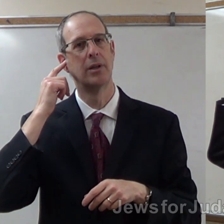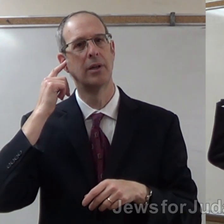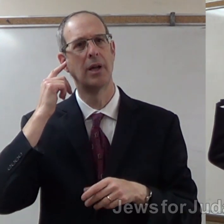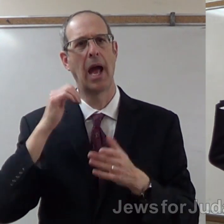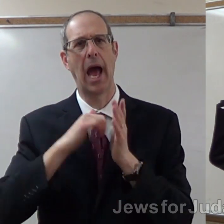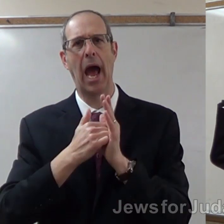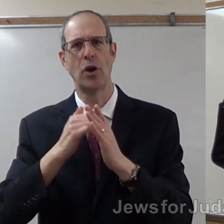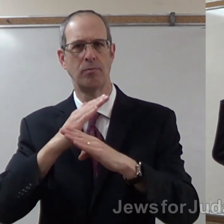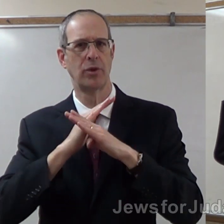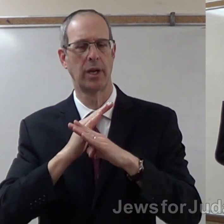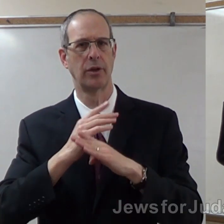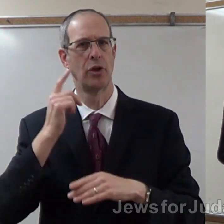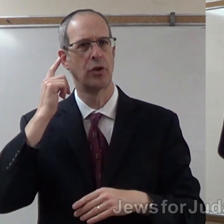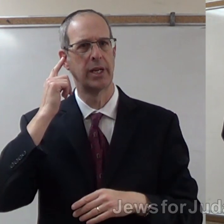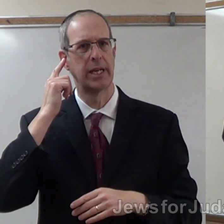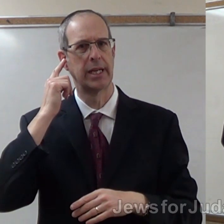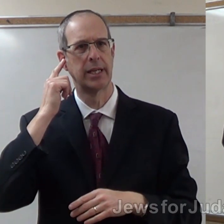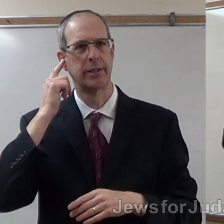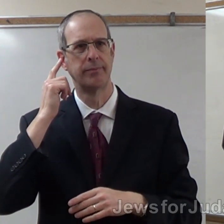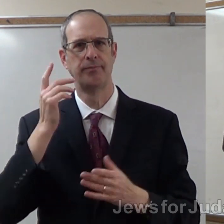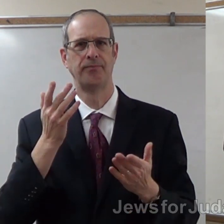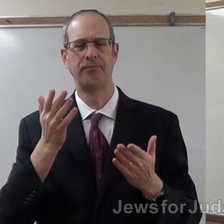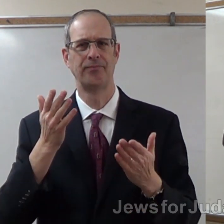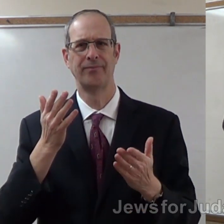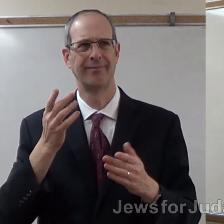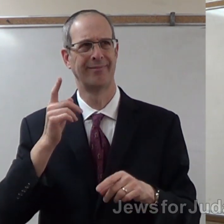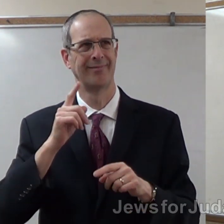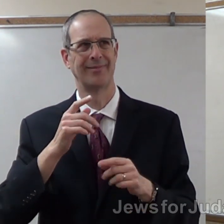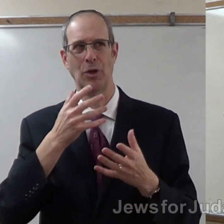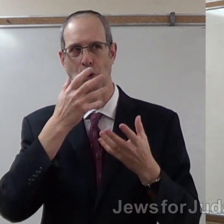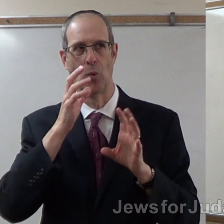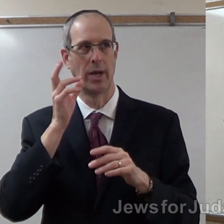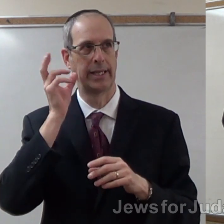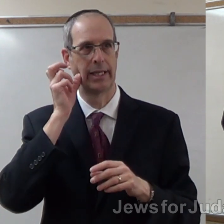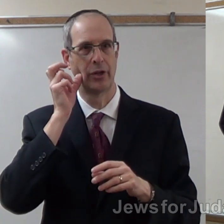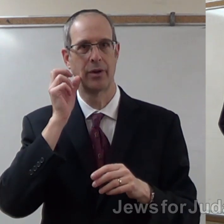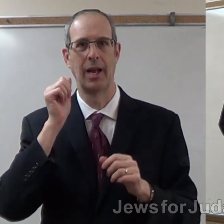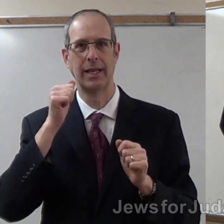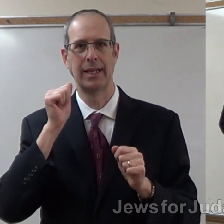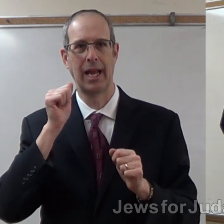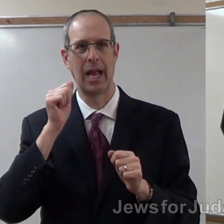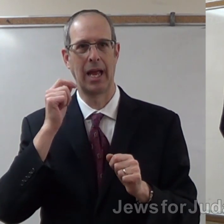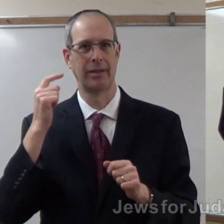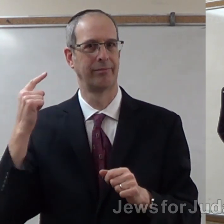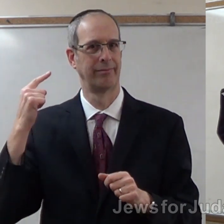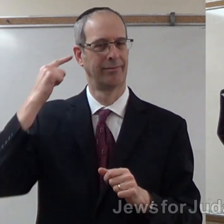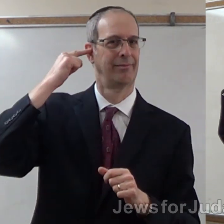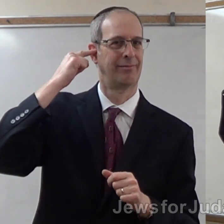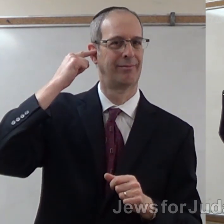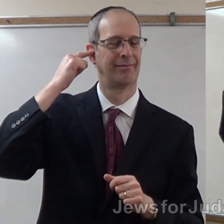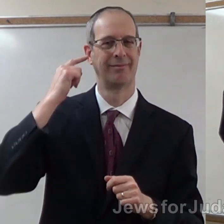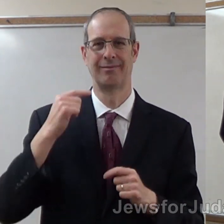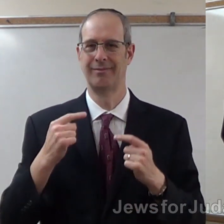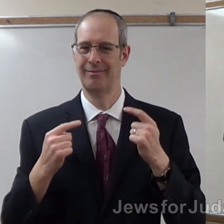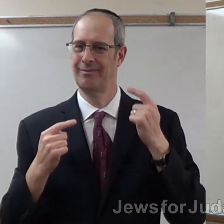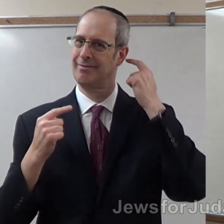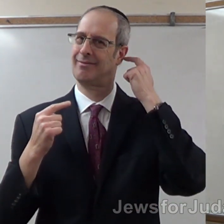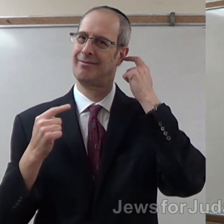do you protect yourself from hearing something that you shouldn't hear? The rabbis say you can put your fingers in your ears like this.